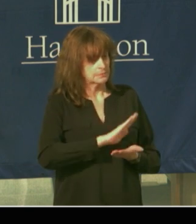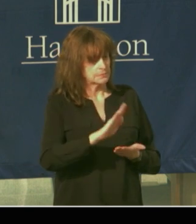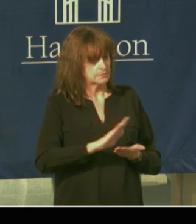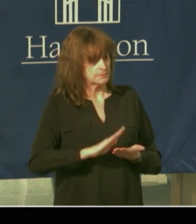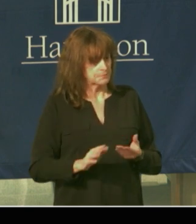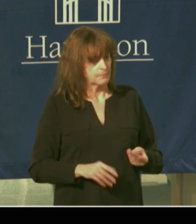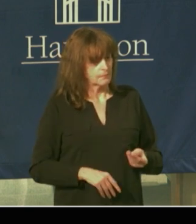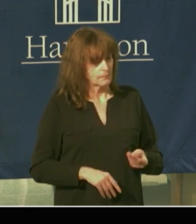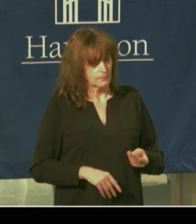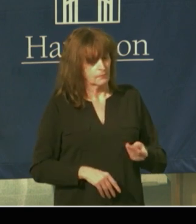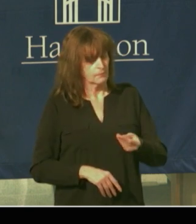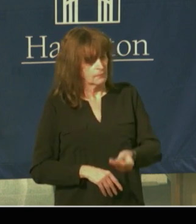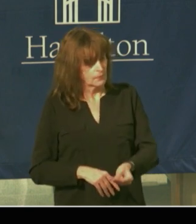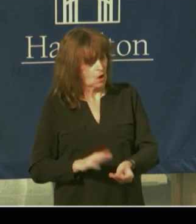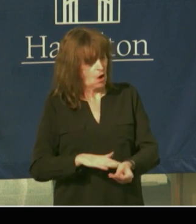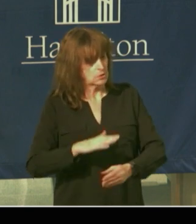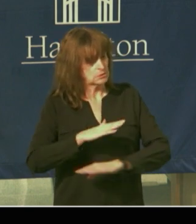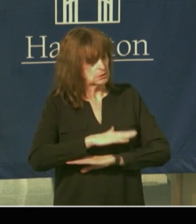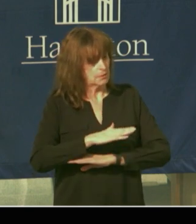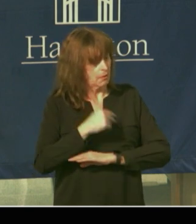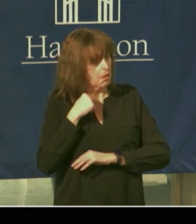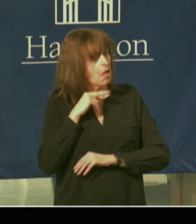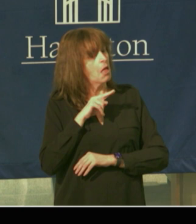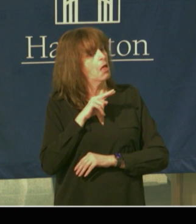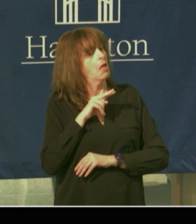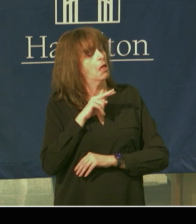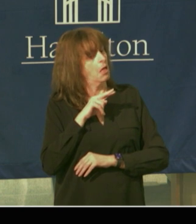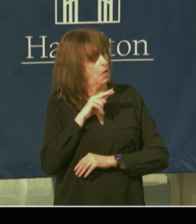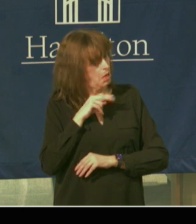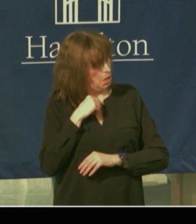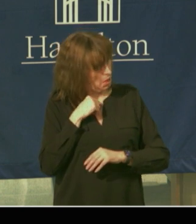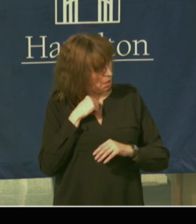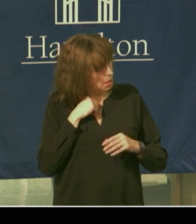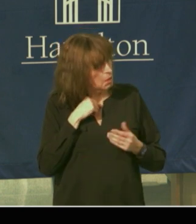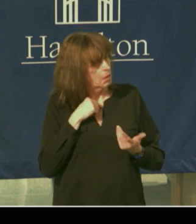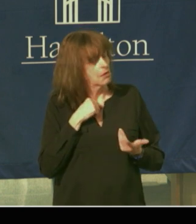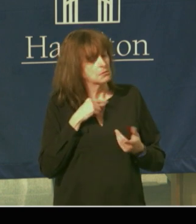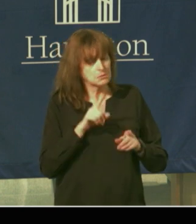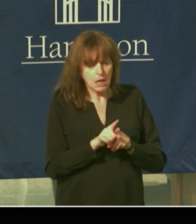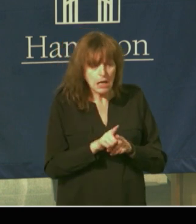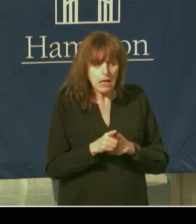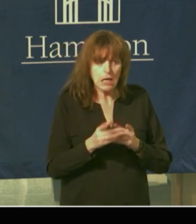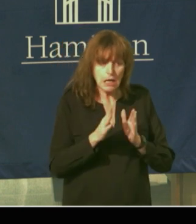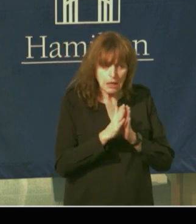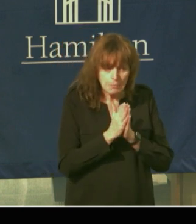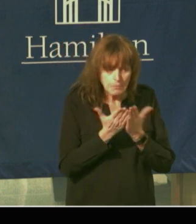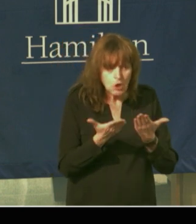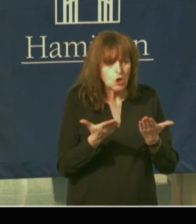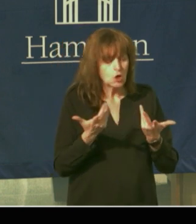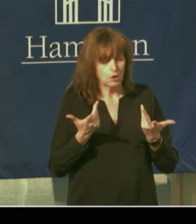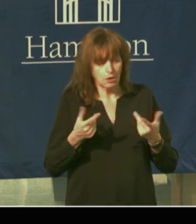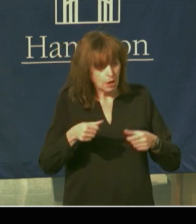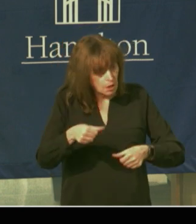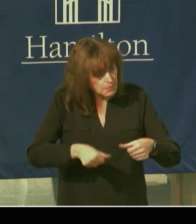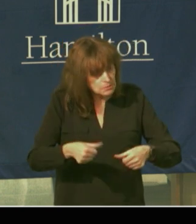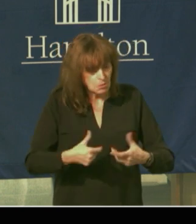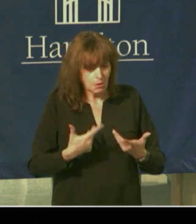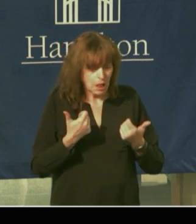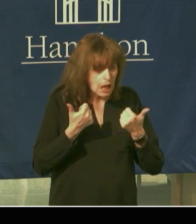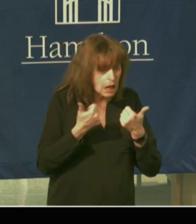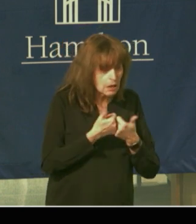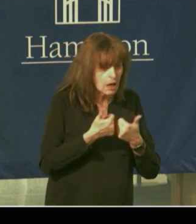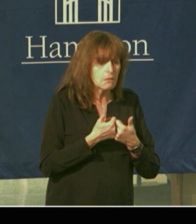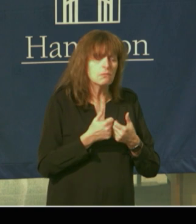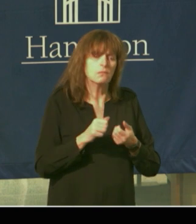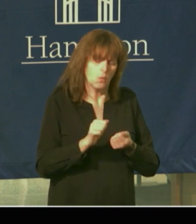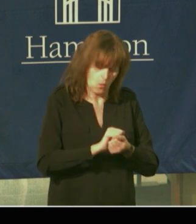table for us. I think the same thing would serve. The whole notion of kind of, you know, with friends